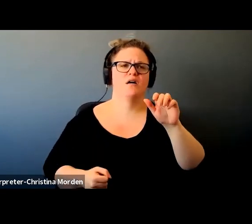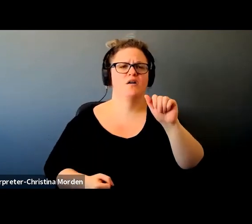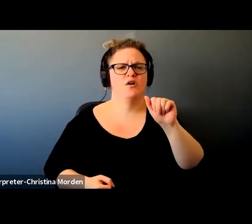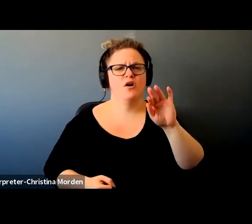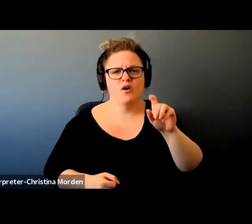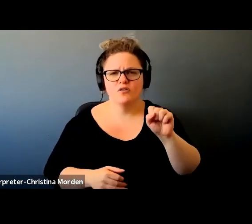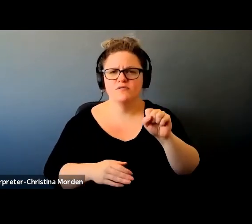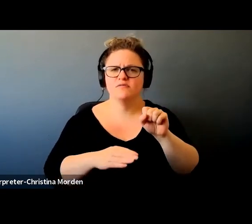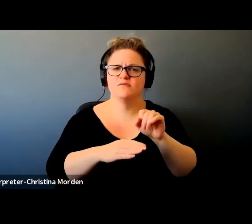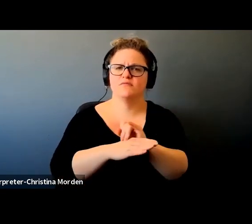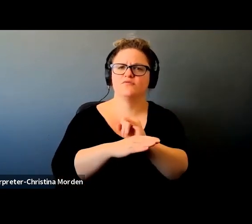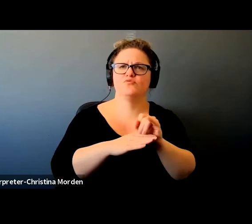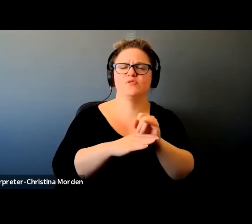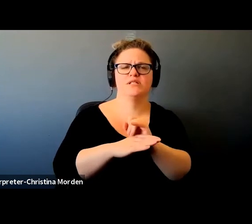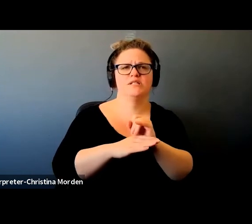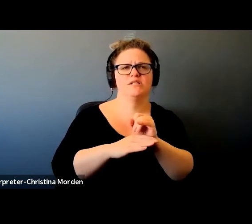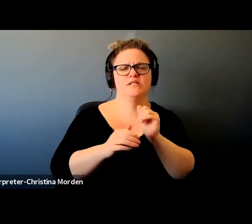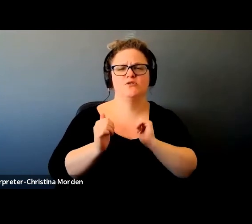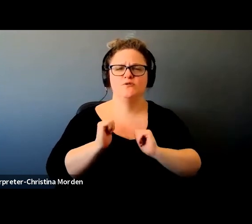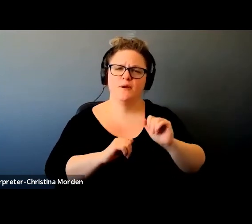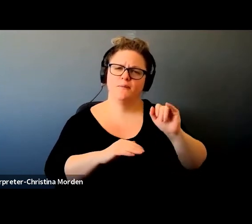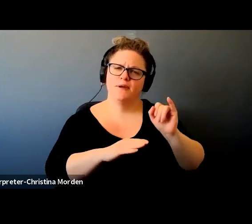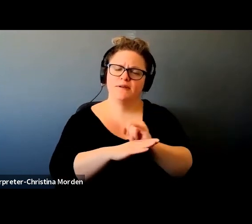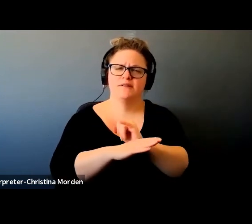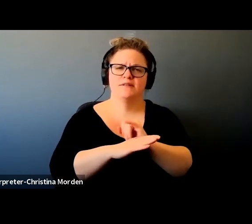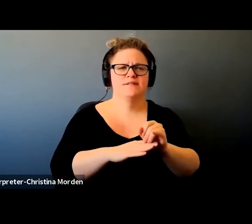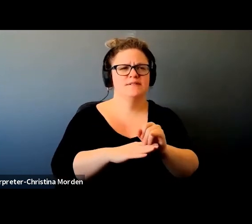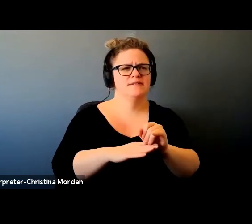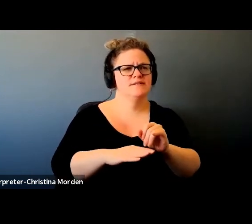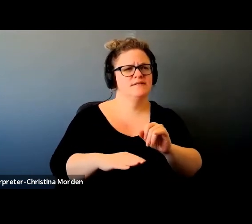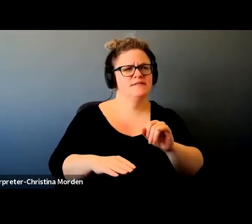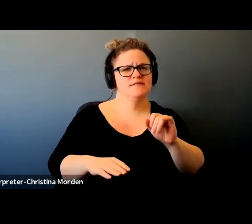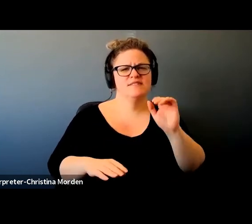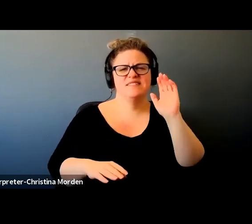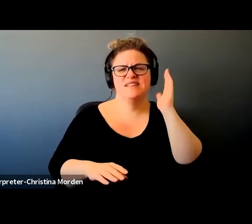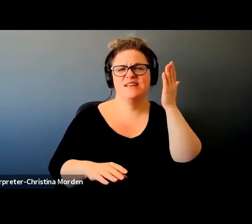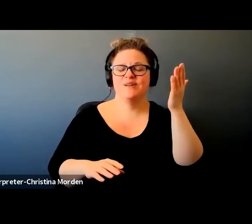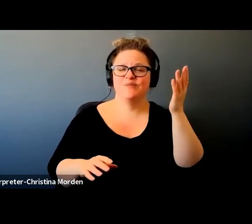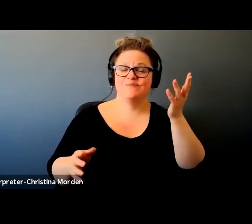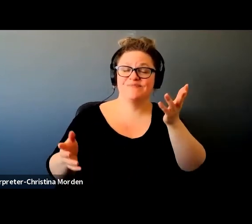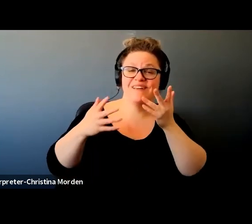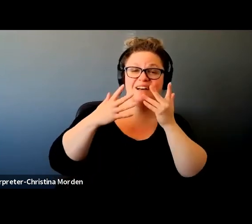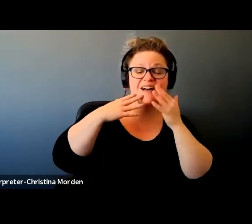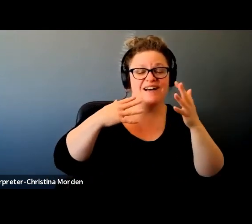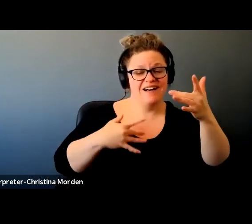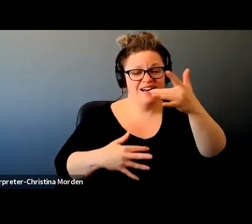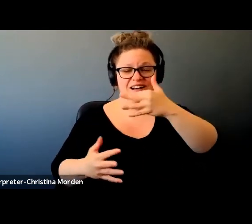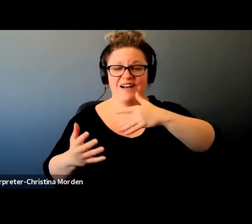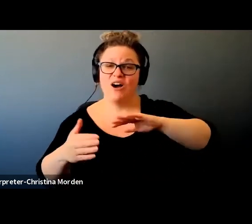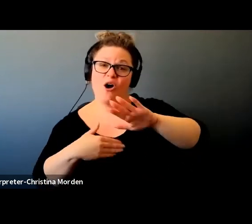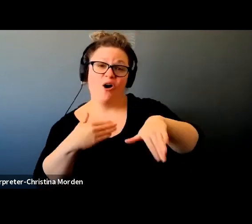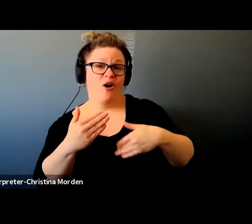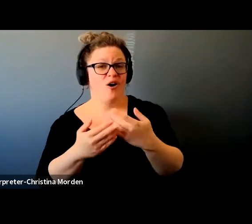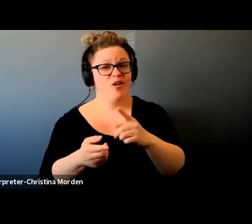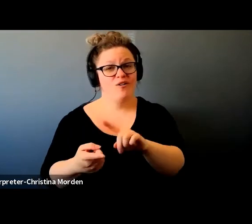is often one where the work climate is, it seems like everyone's your friend, because people are friendly, and